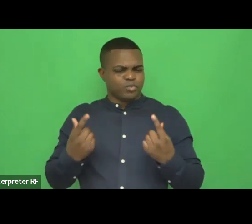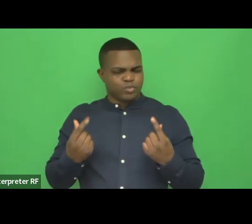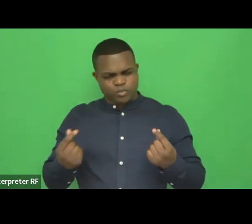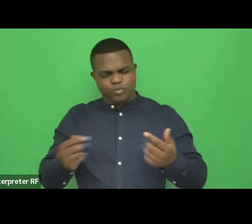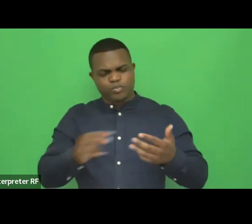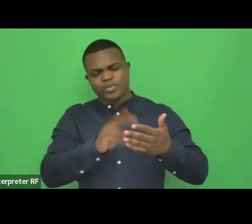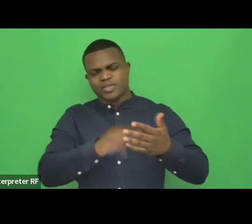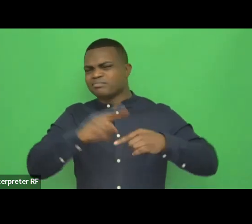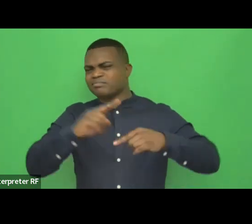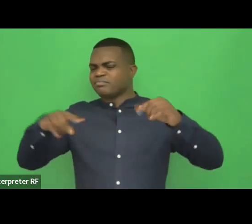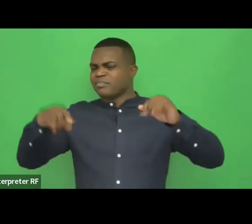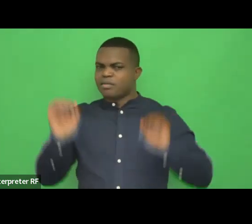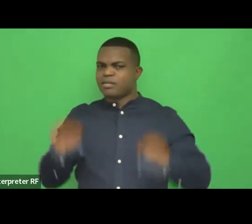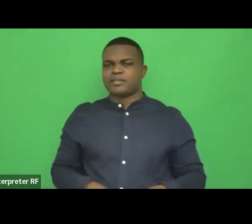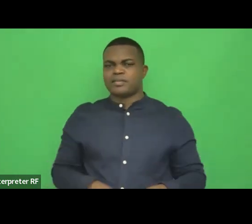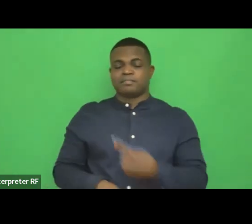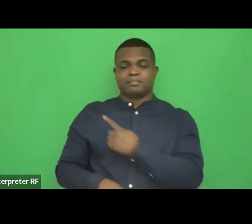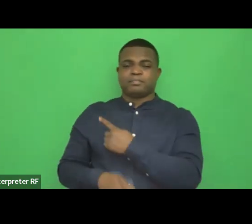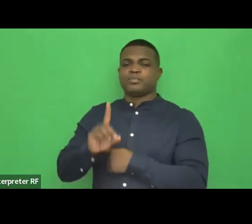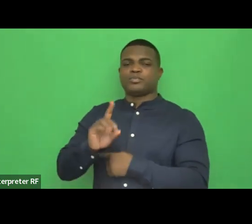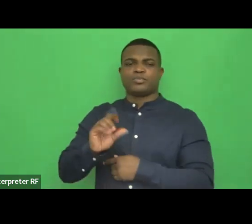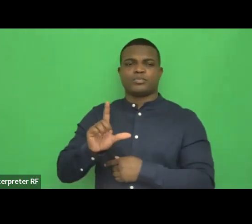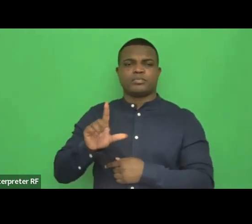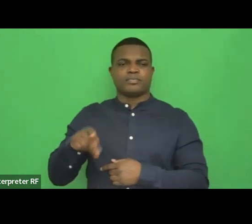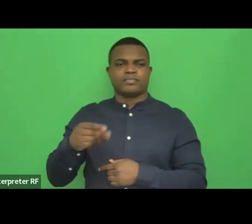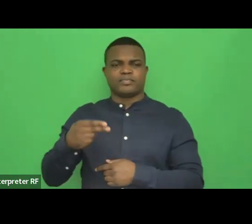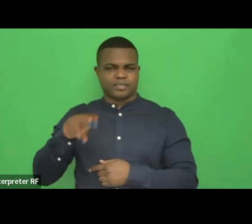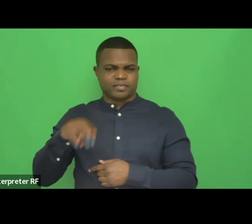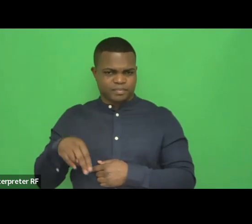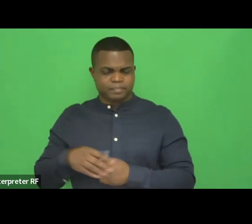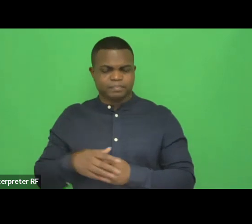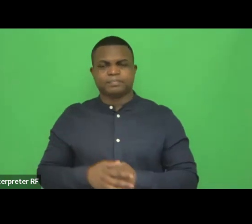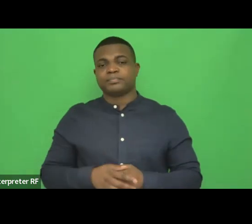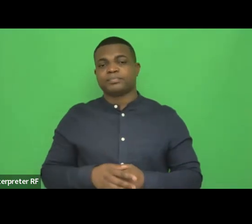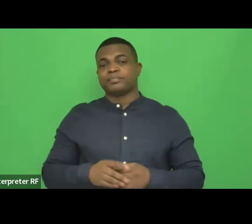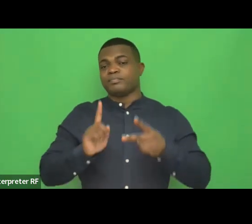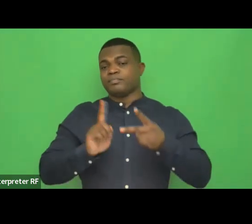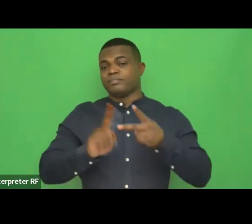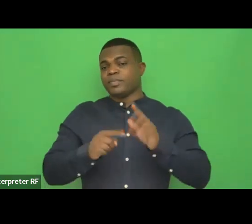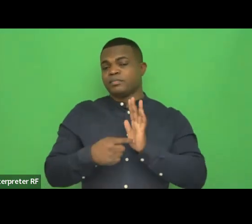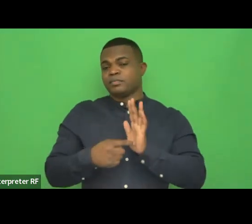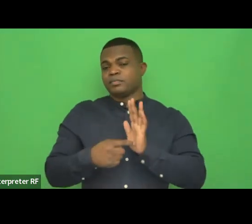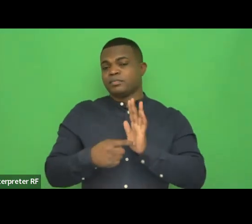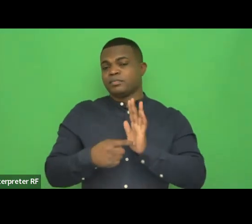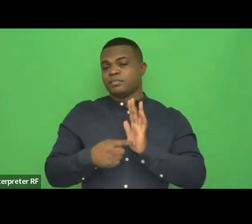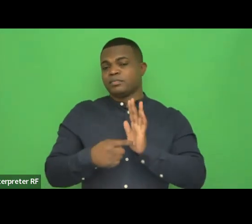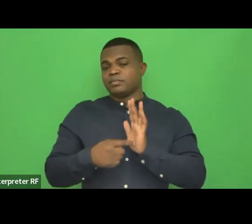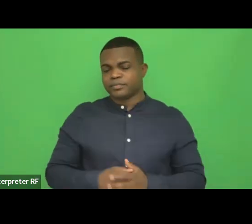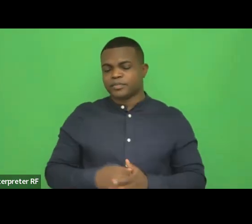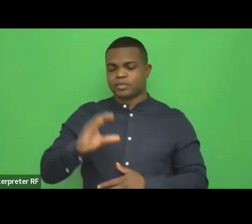I mentioned earlier. Collibrio is available on Android, and they also have a web